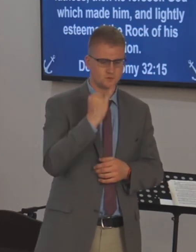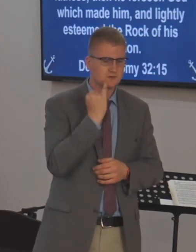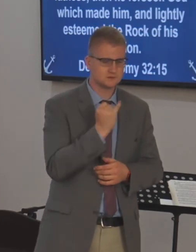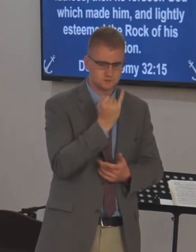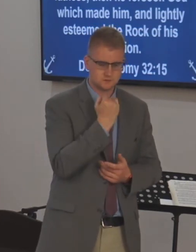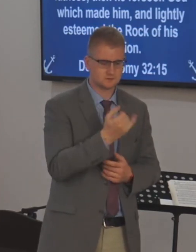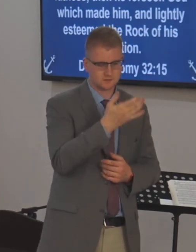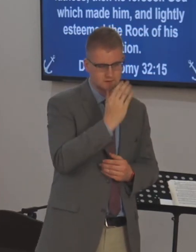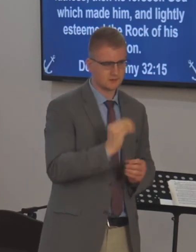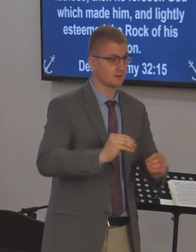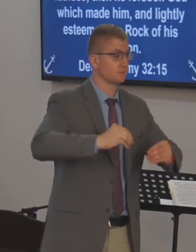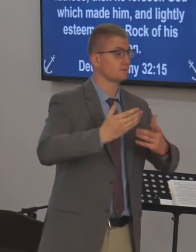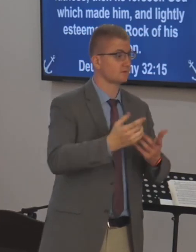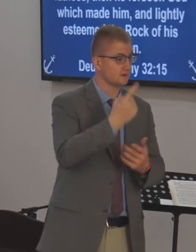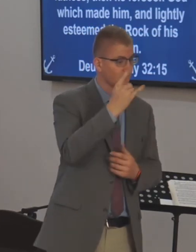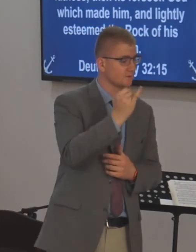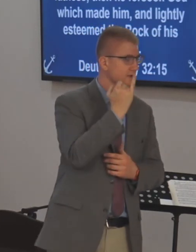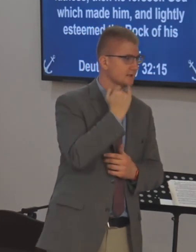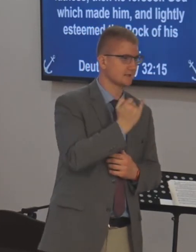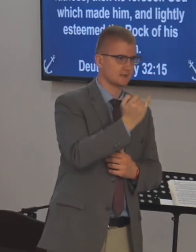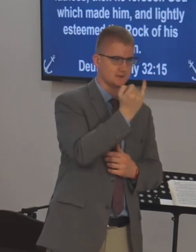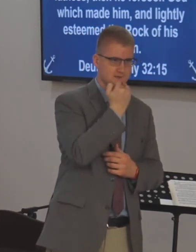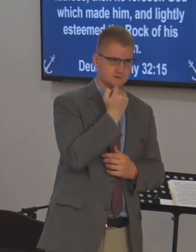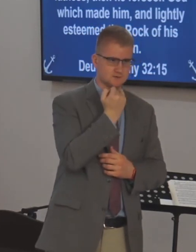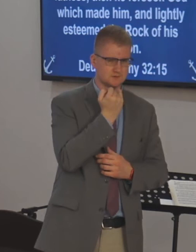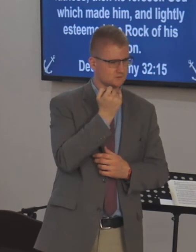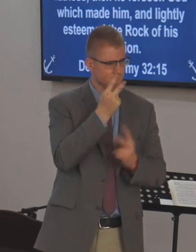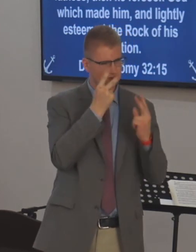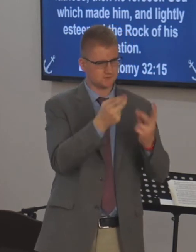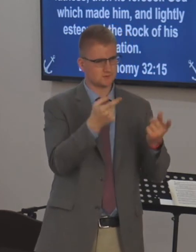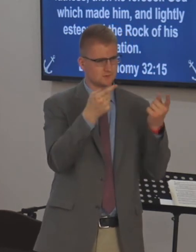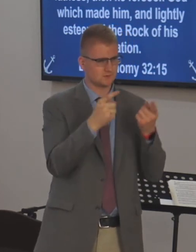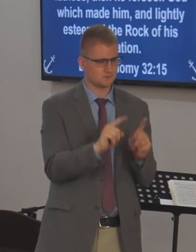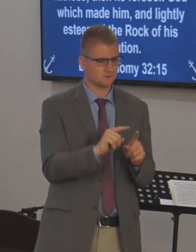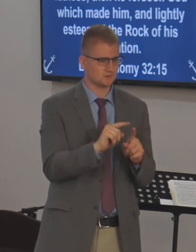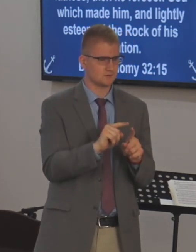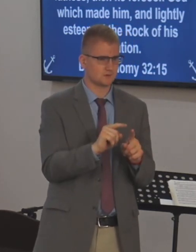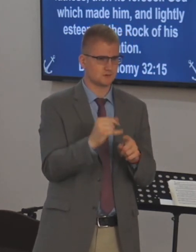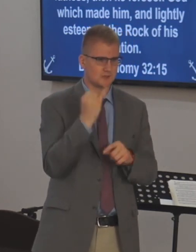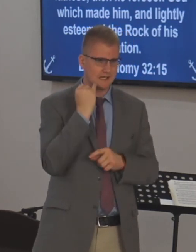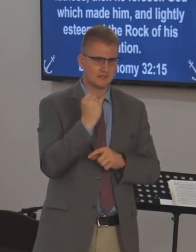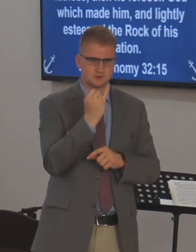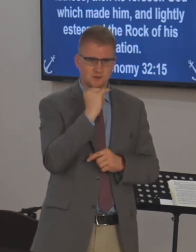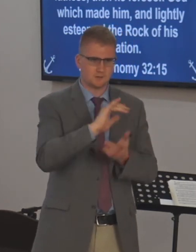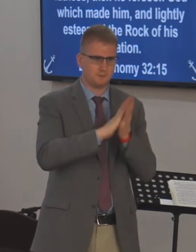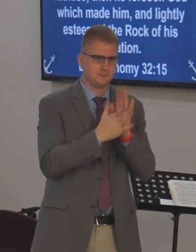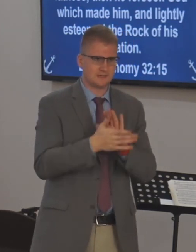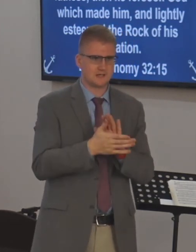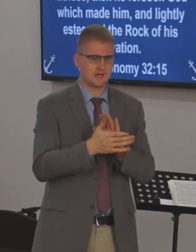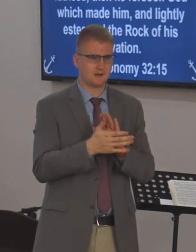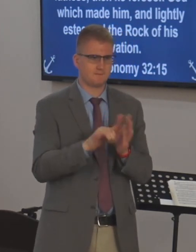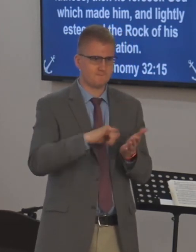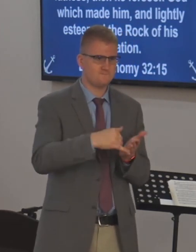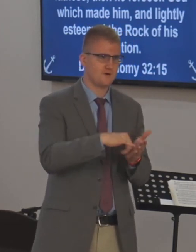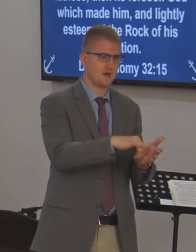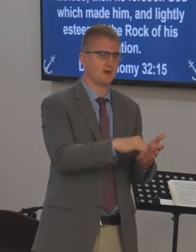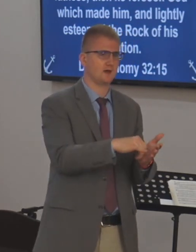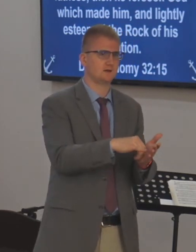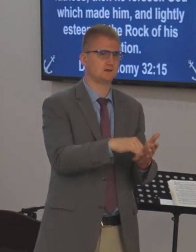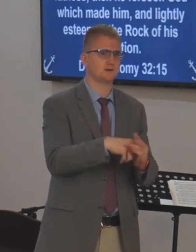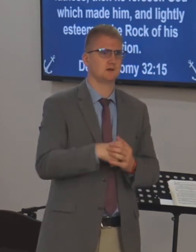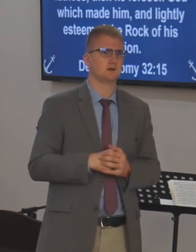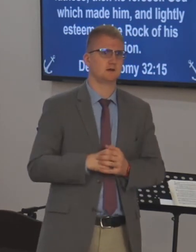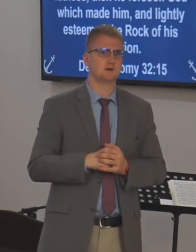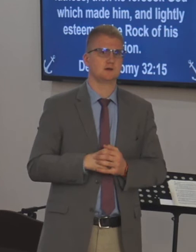It's another name for Israel. But Jeshurun ran. Look what happened. He ran. He waxed fat. And he kicked, thou art waxen fat, thou